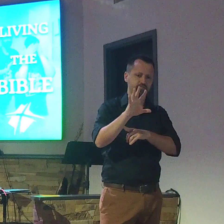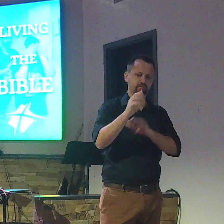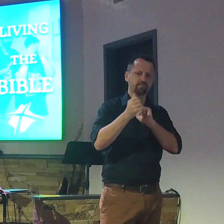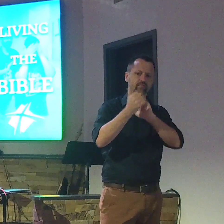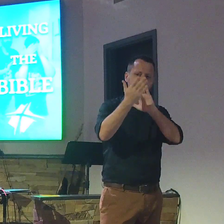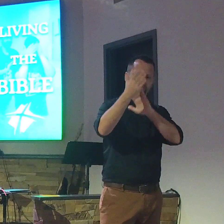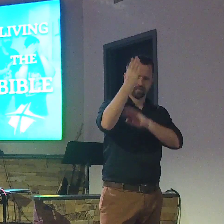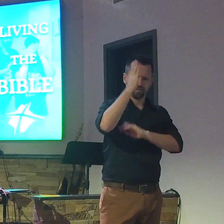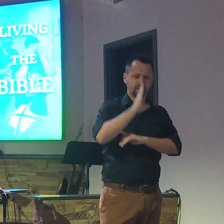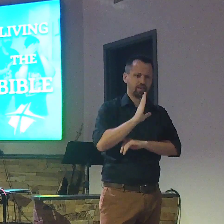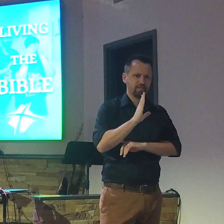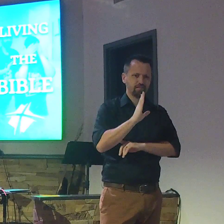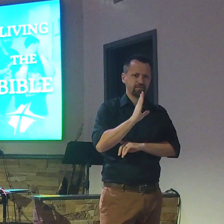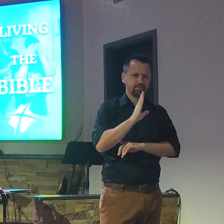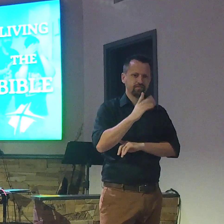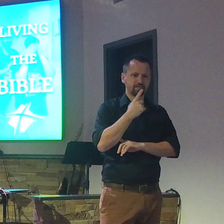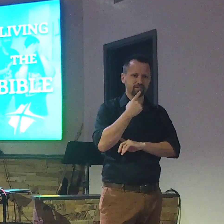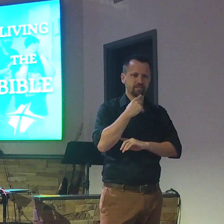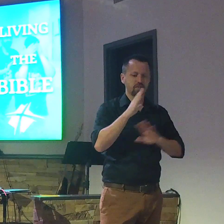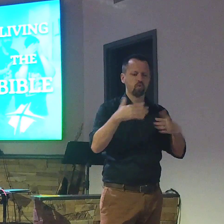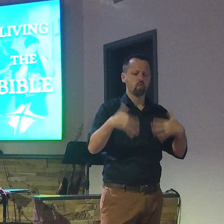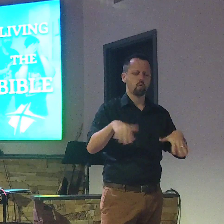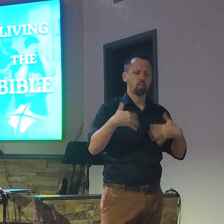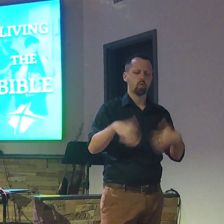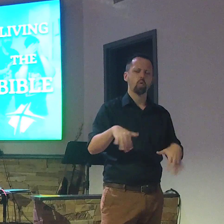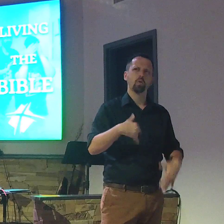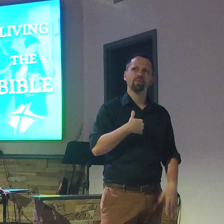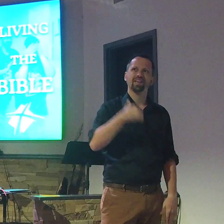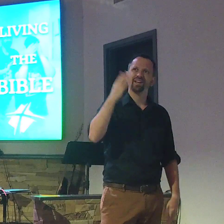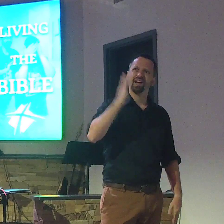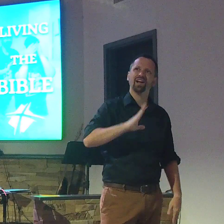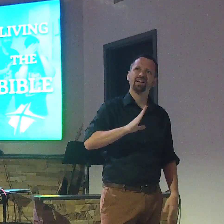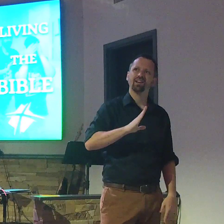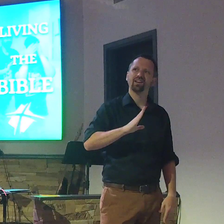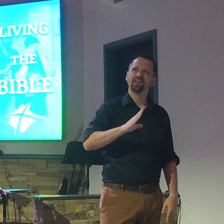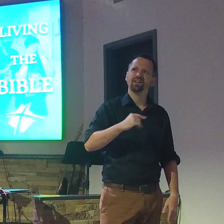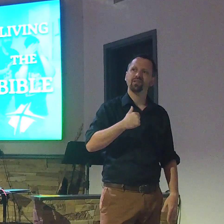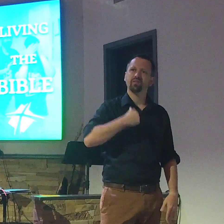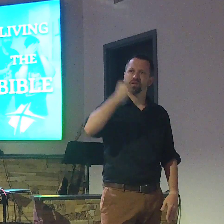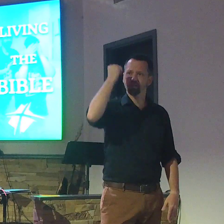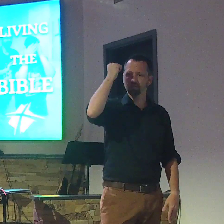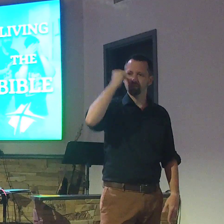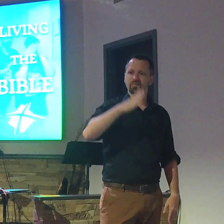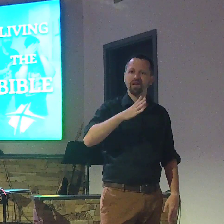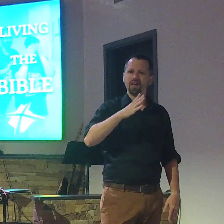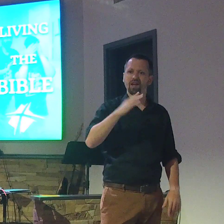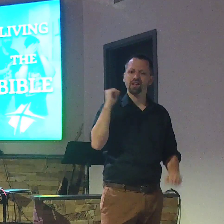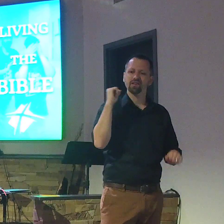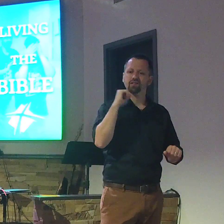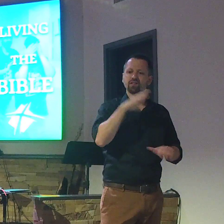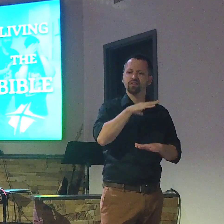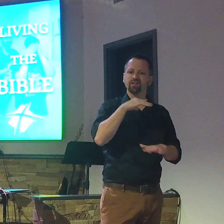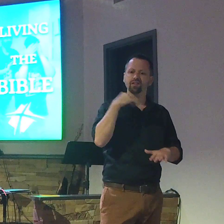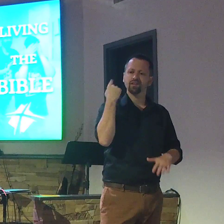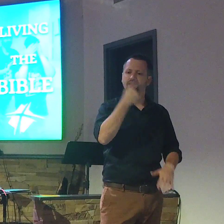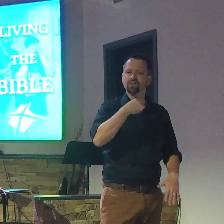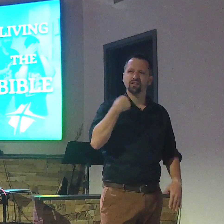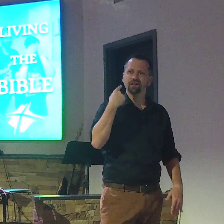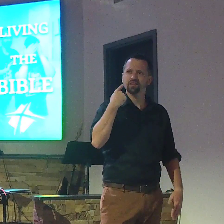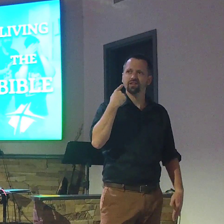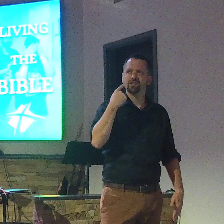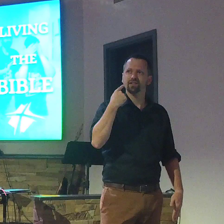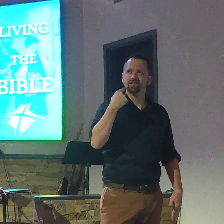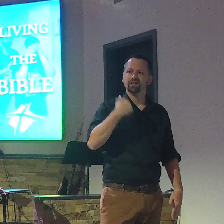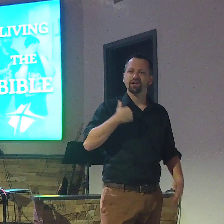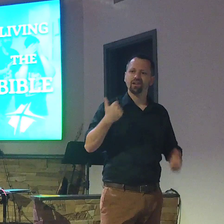God. And he says, "Woe is me, God! I am a man with unclean lips, and